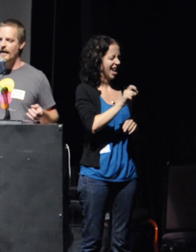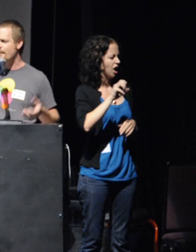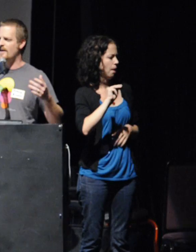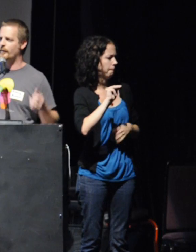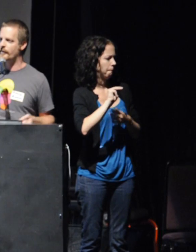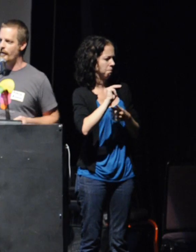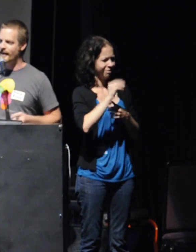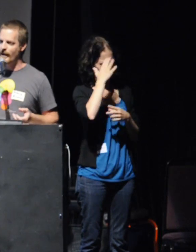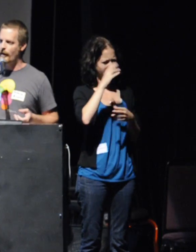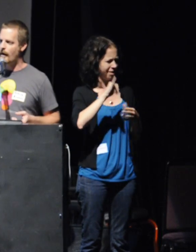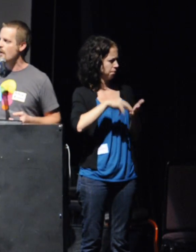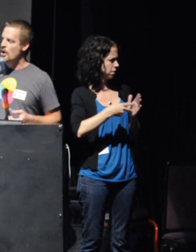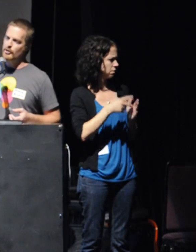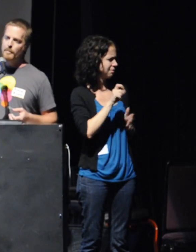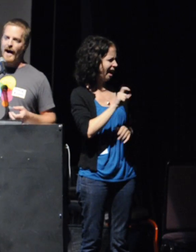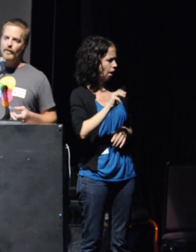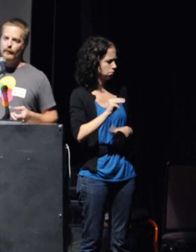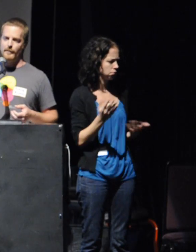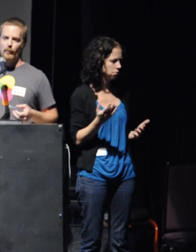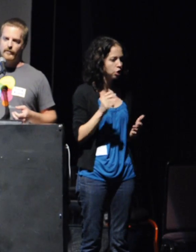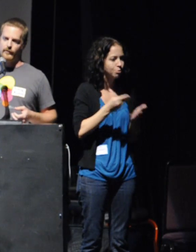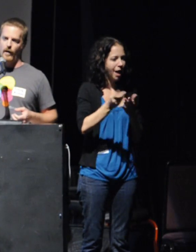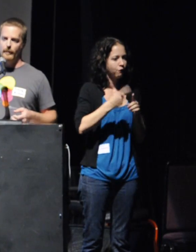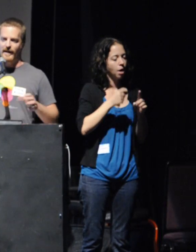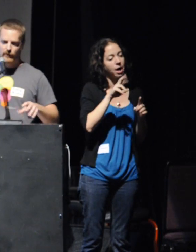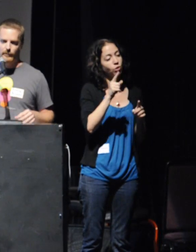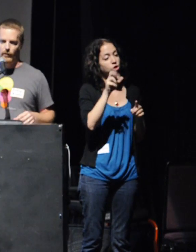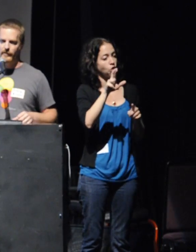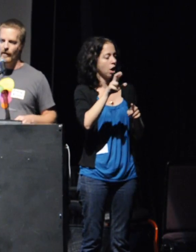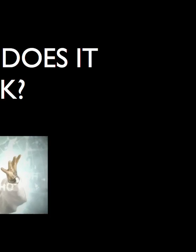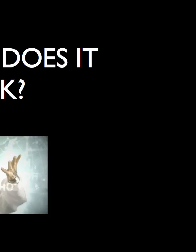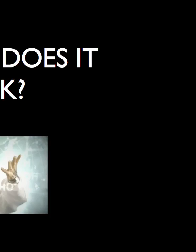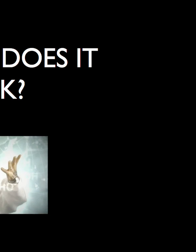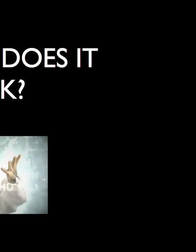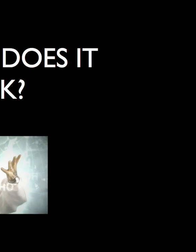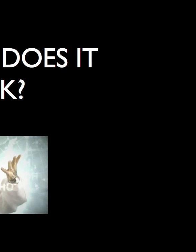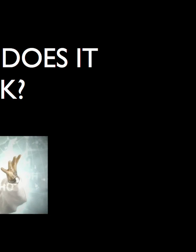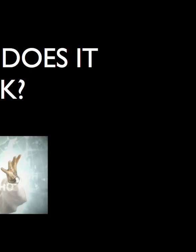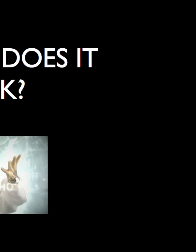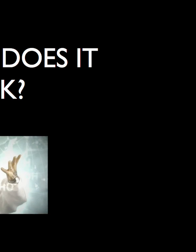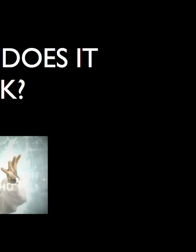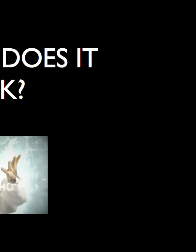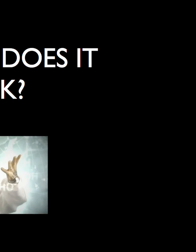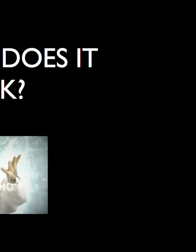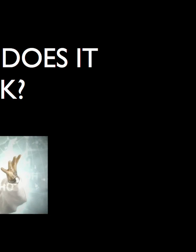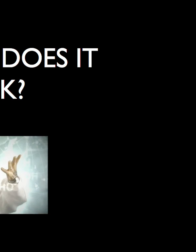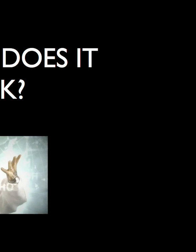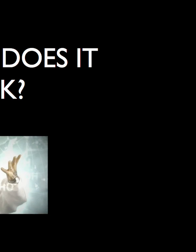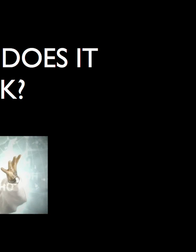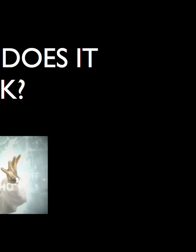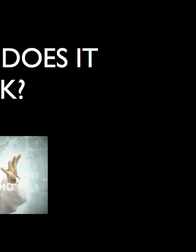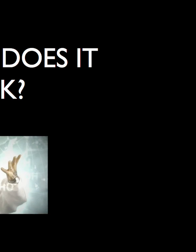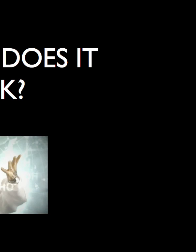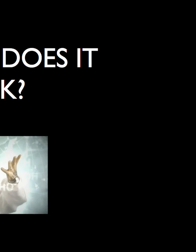.coms, okay? Everybody knows what that's, all right? Example.com. You buy those from a registrar. I'm going to give you some terms here. They buy it from a registry, and you